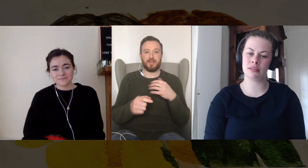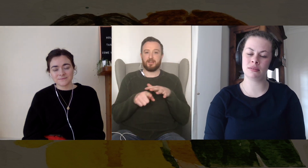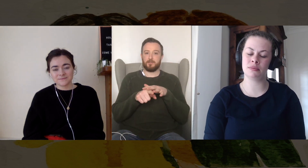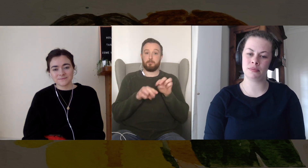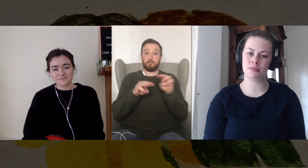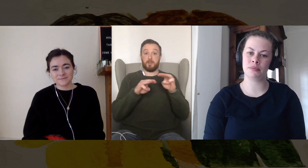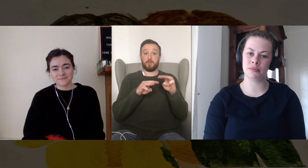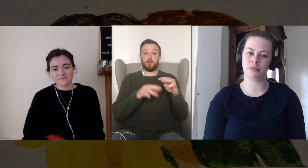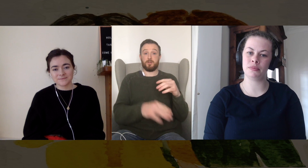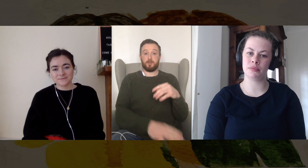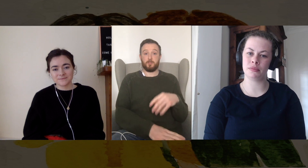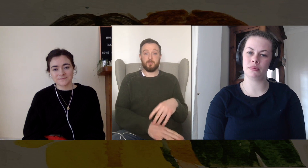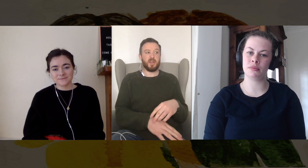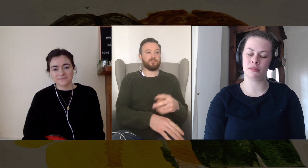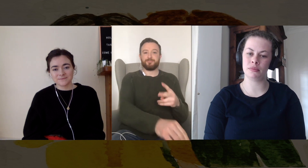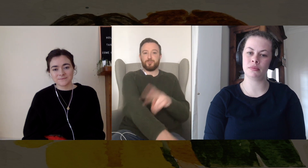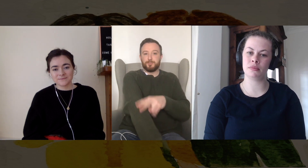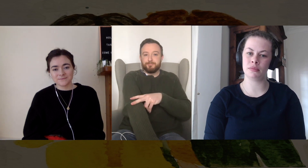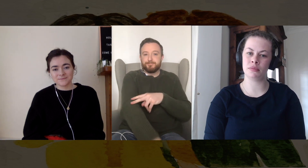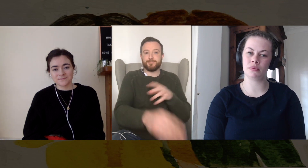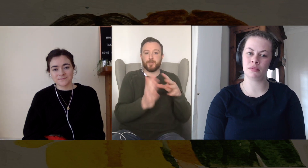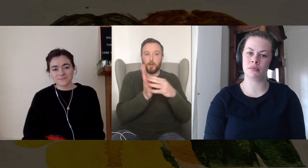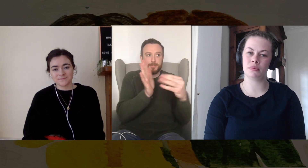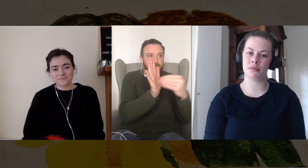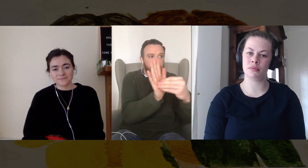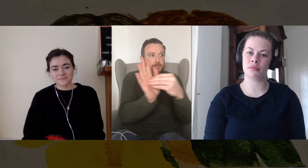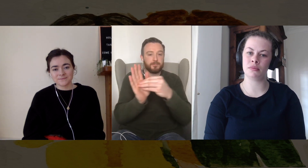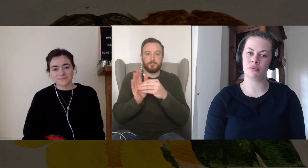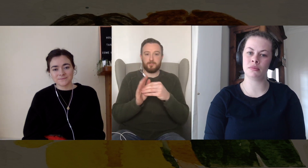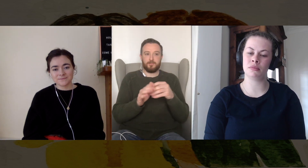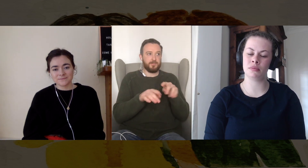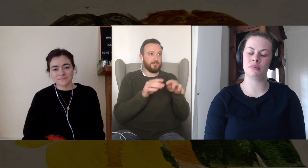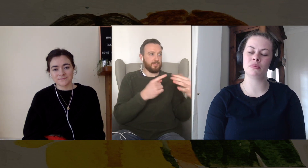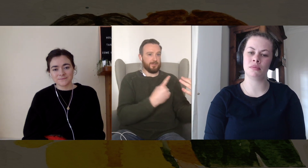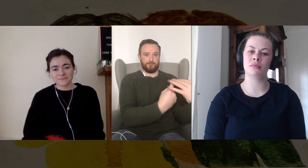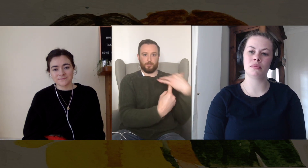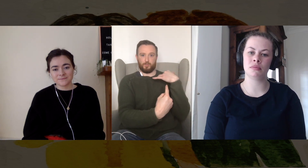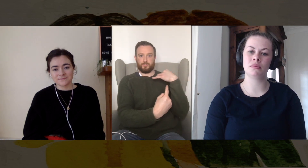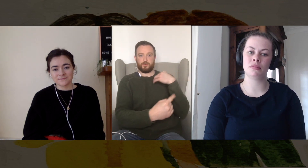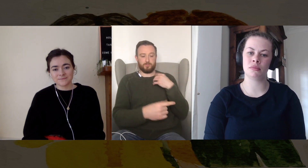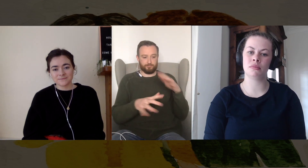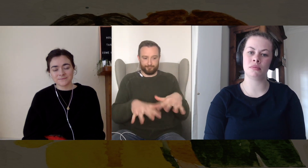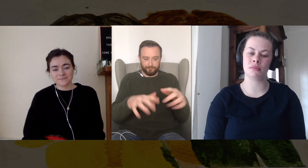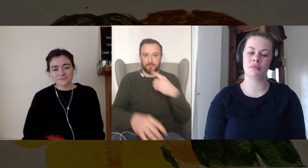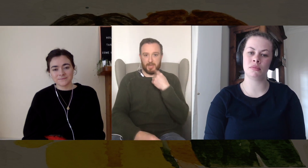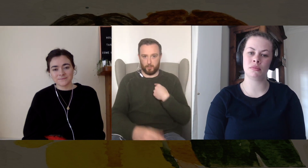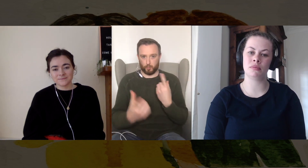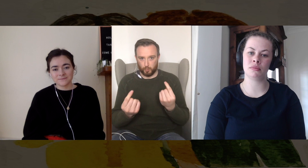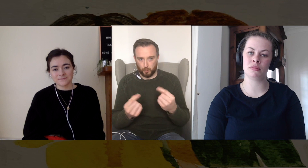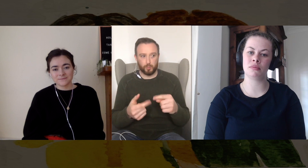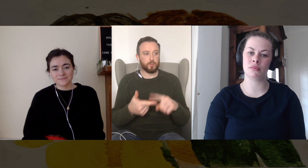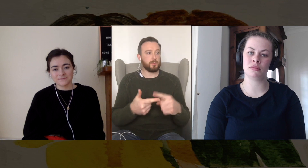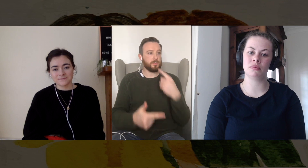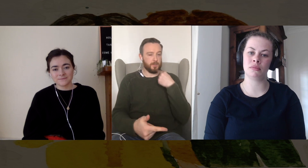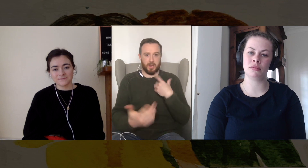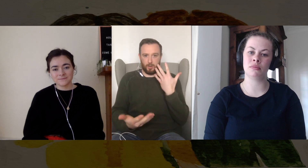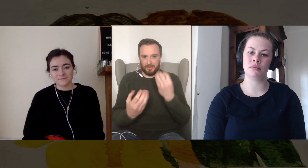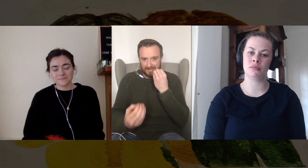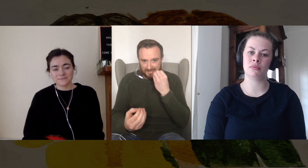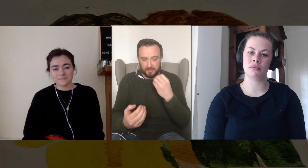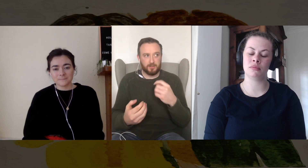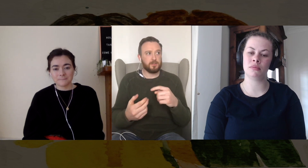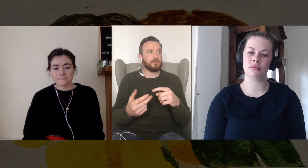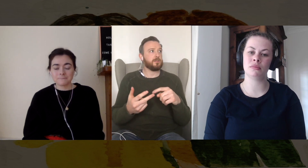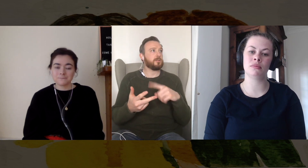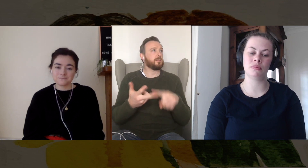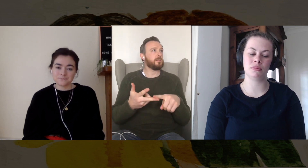my body, how I looked at life, was basically an echo chamber of all the people around me, and how I was